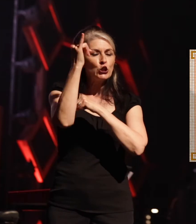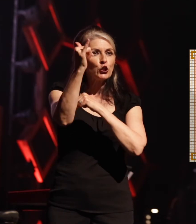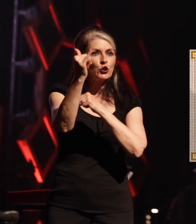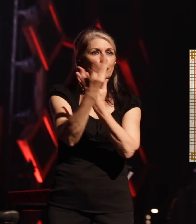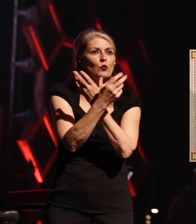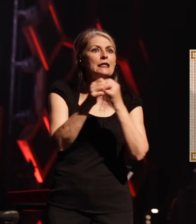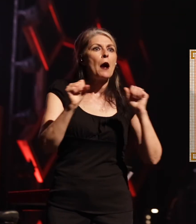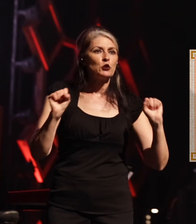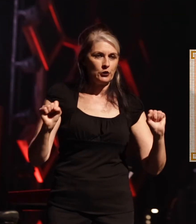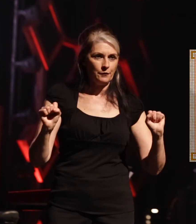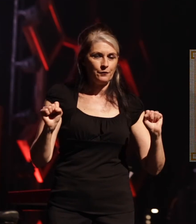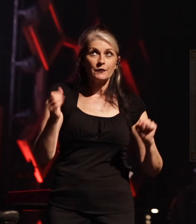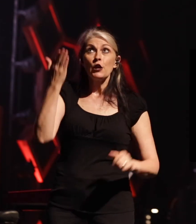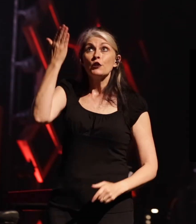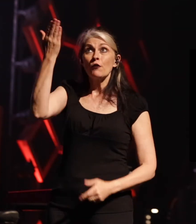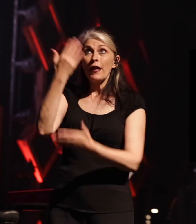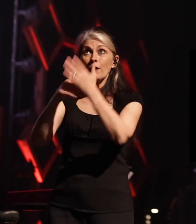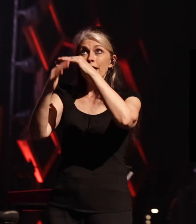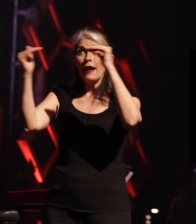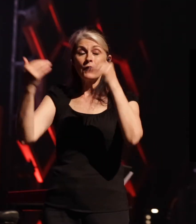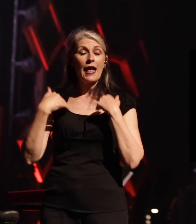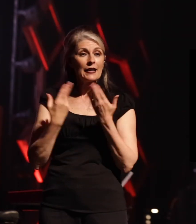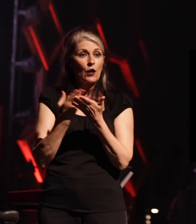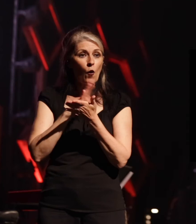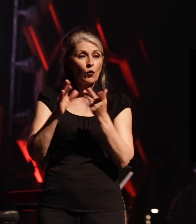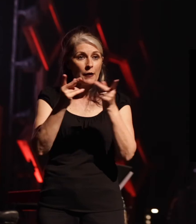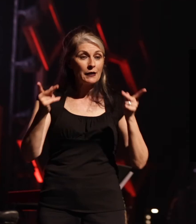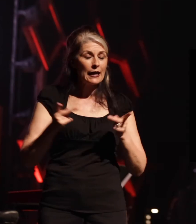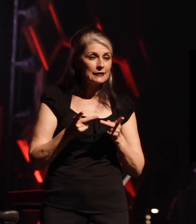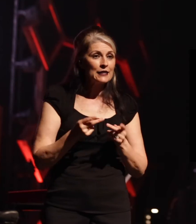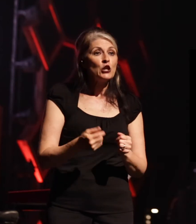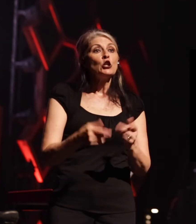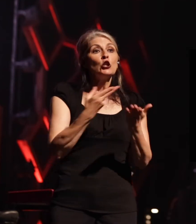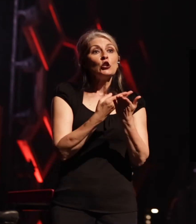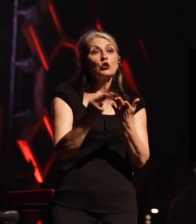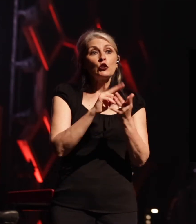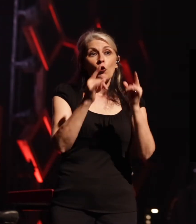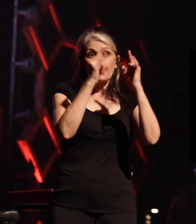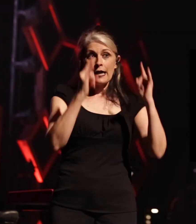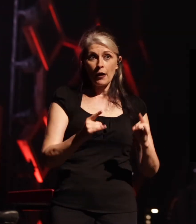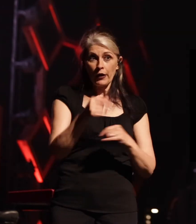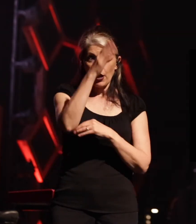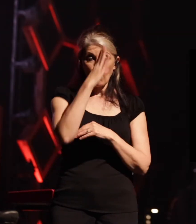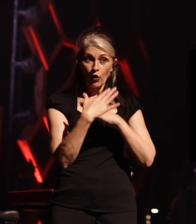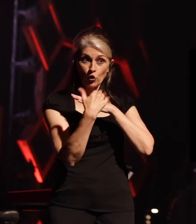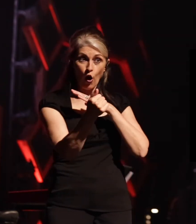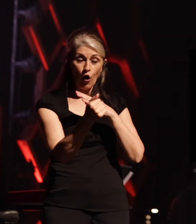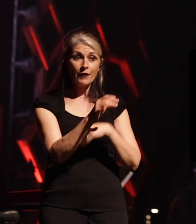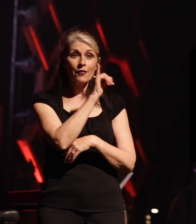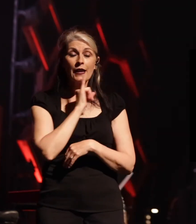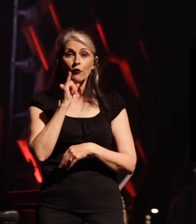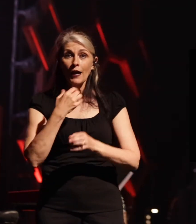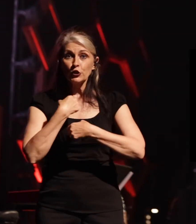place there in heaven. So the tabernacle that God called the Israelites to make was a